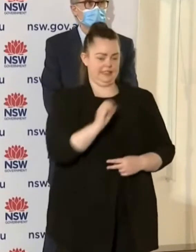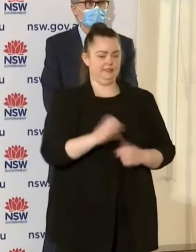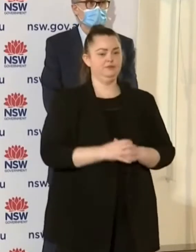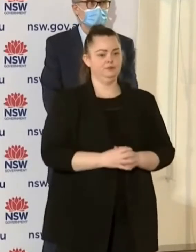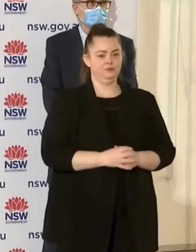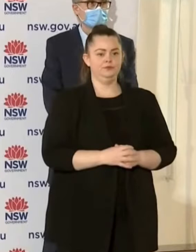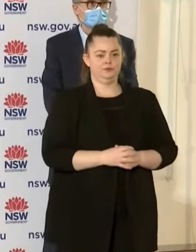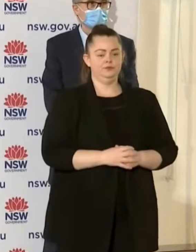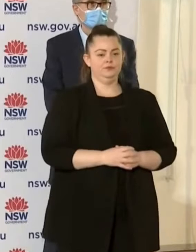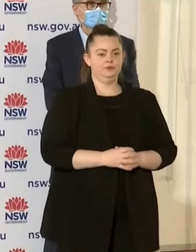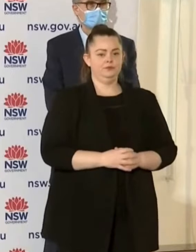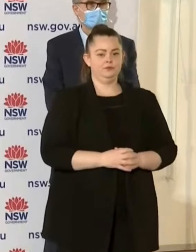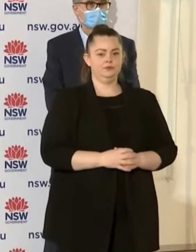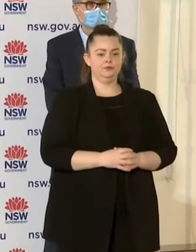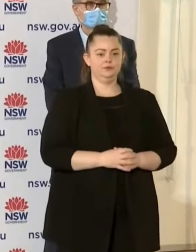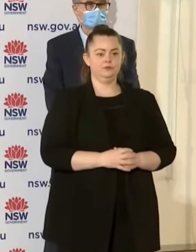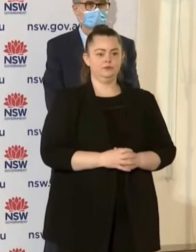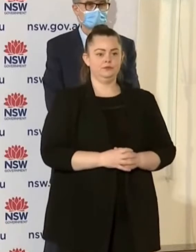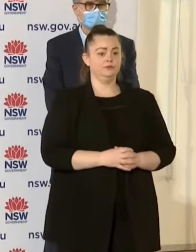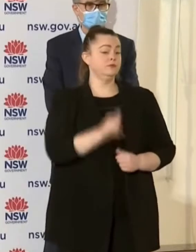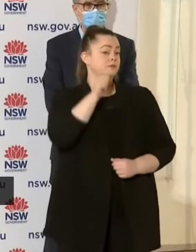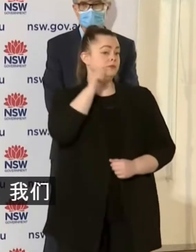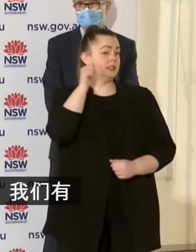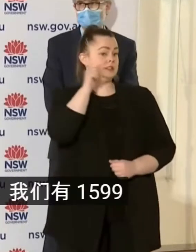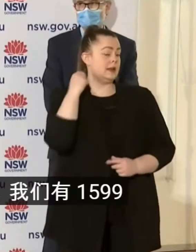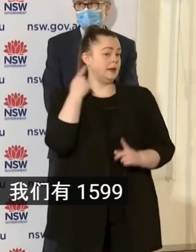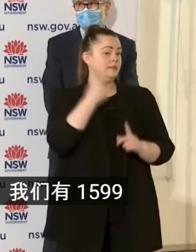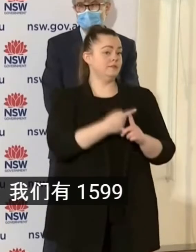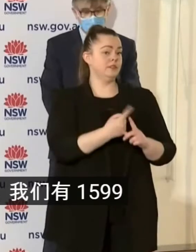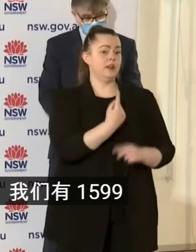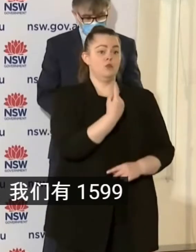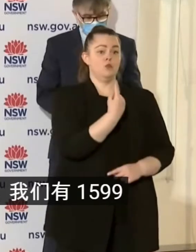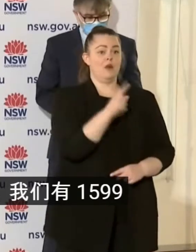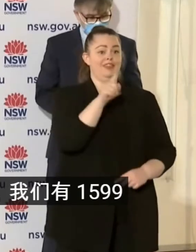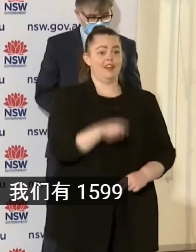vaccinated. To 8 p.m. last night, we had